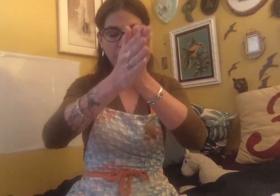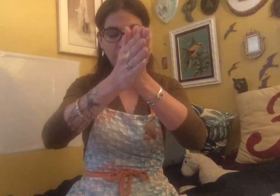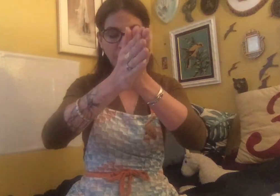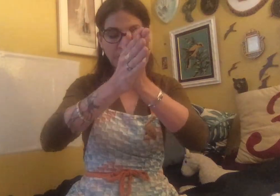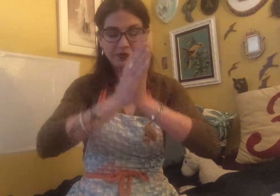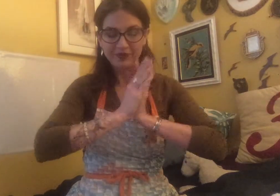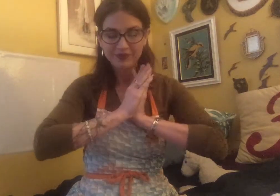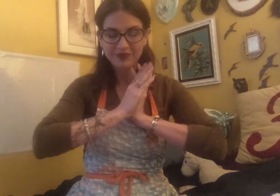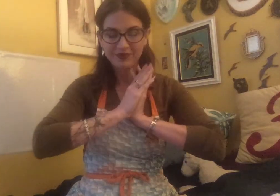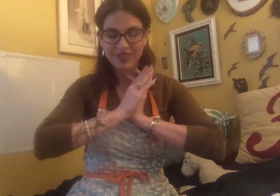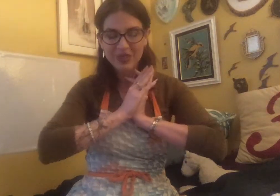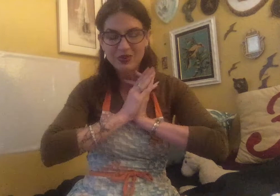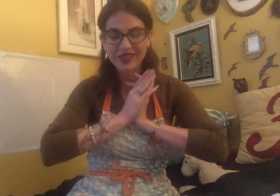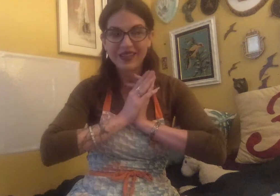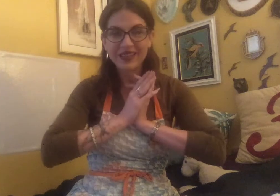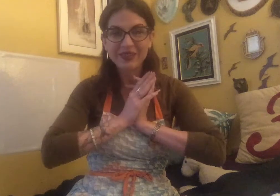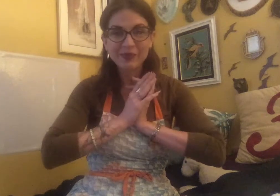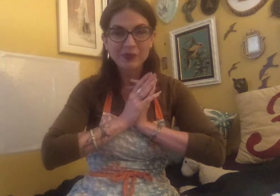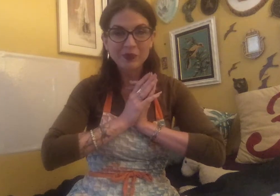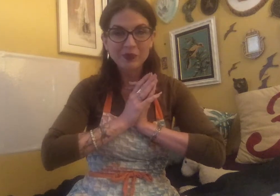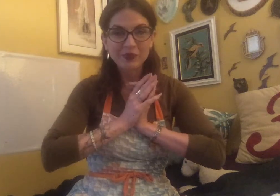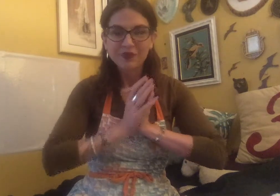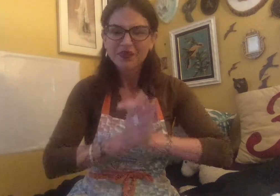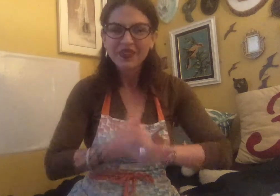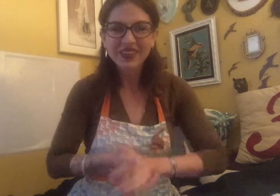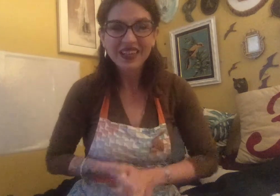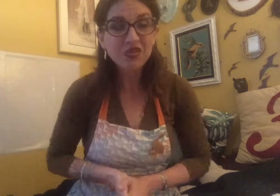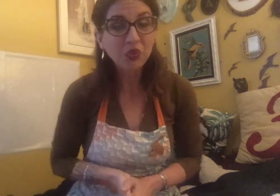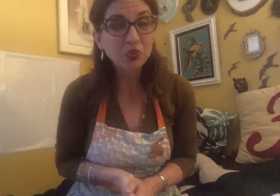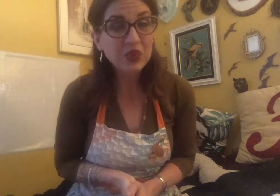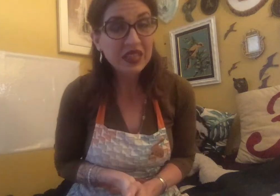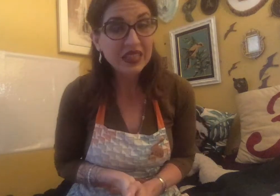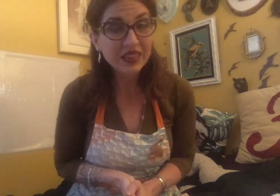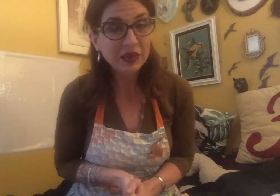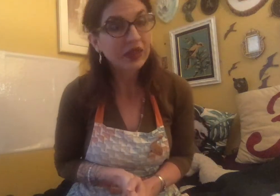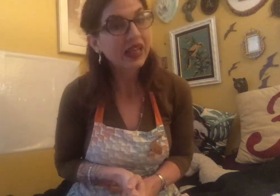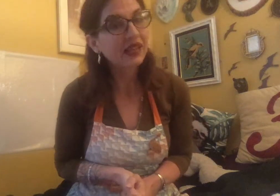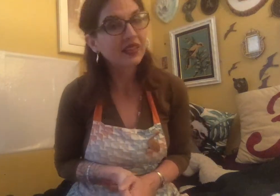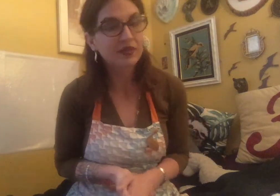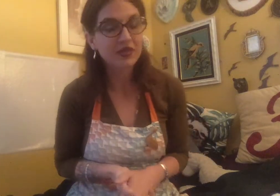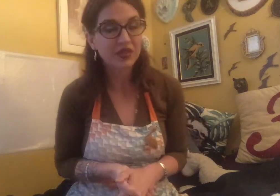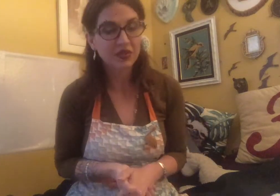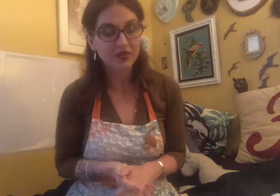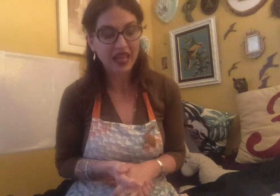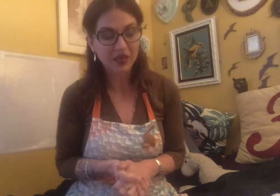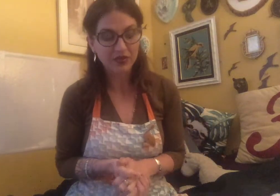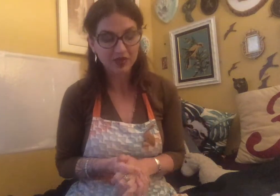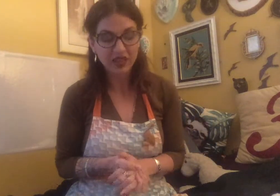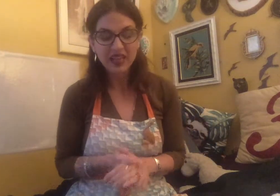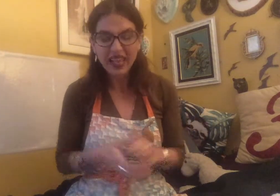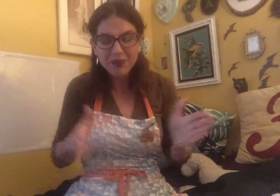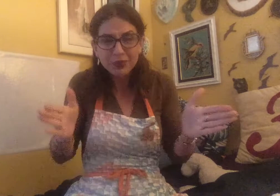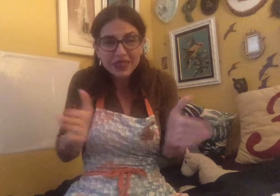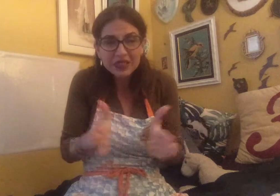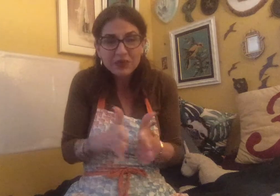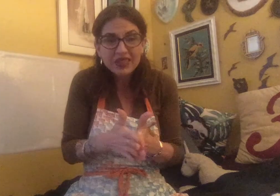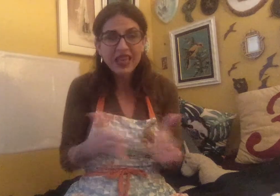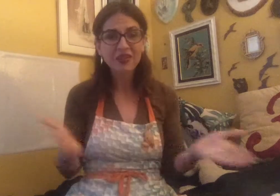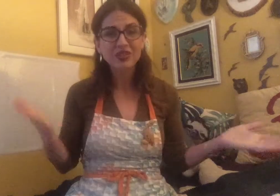Cole. You got it. You guys are really learning how to listen to your sounds and blend them together to know